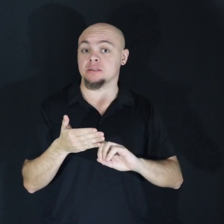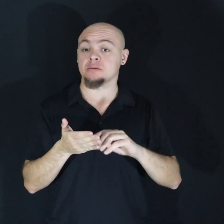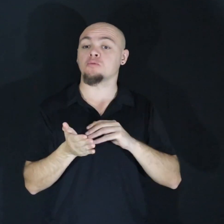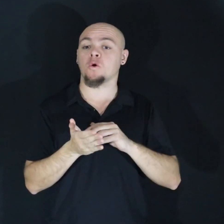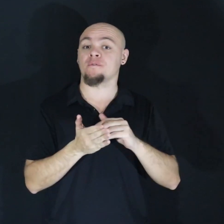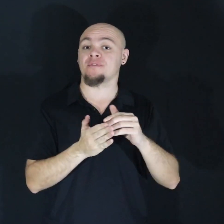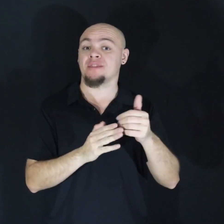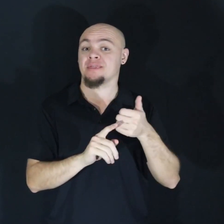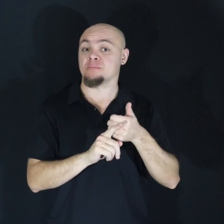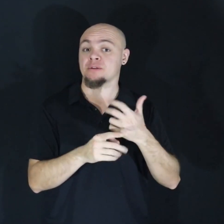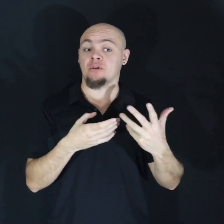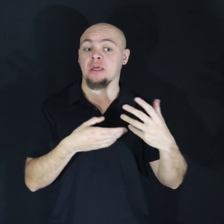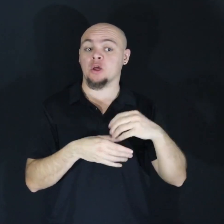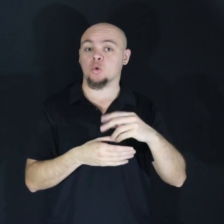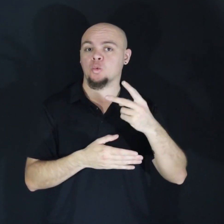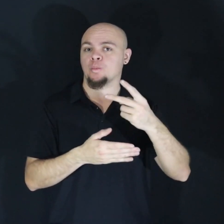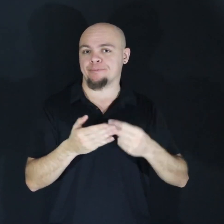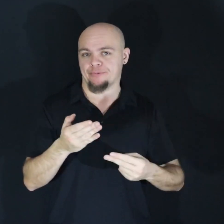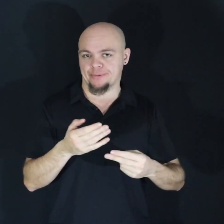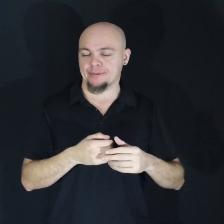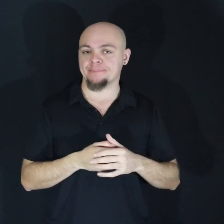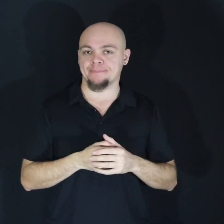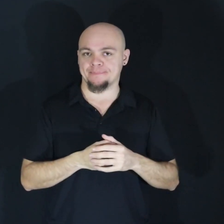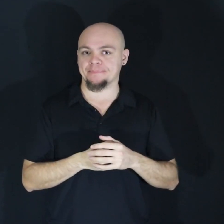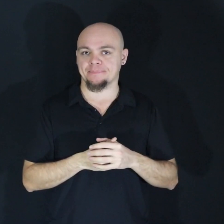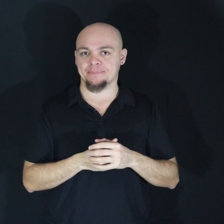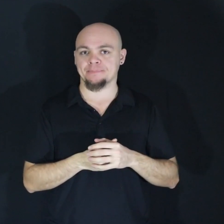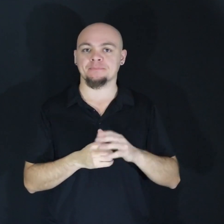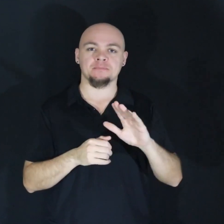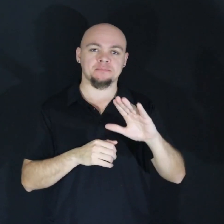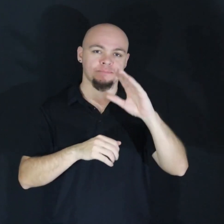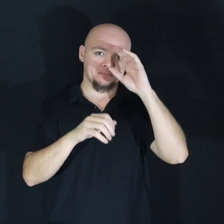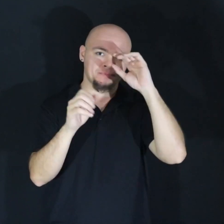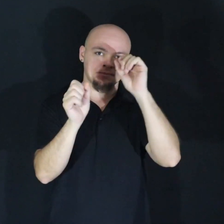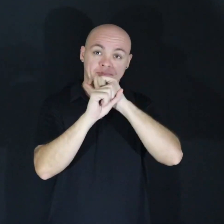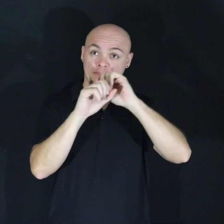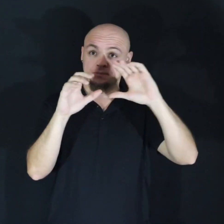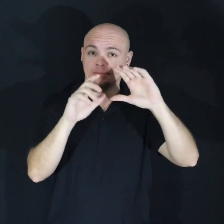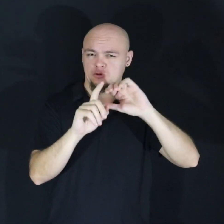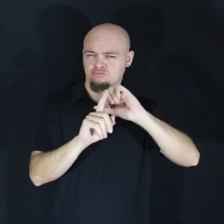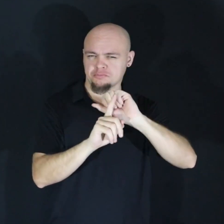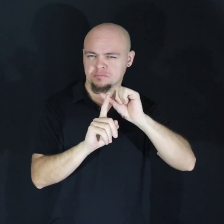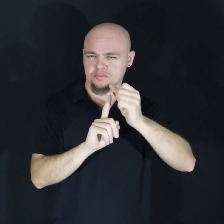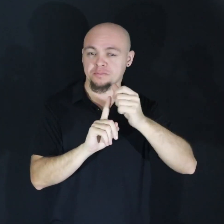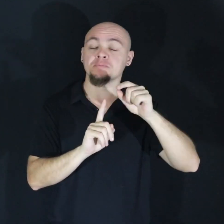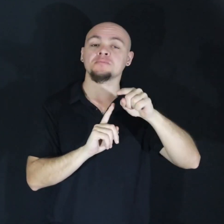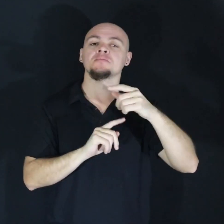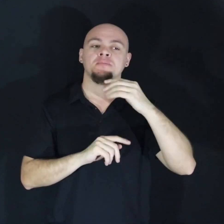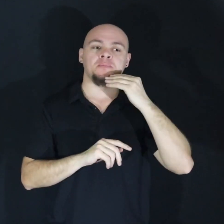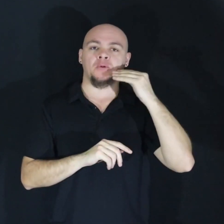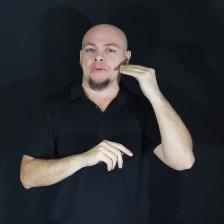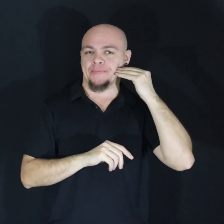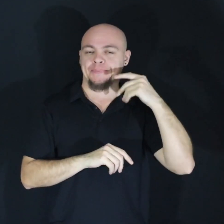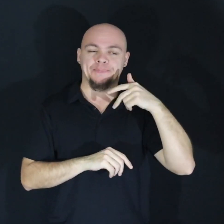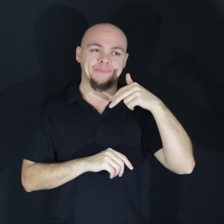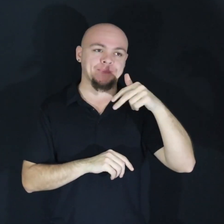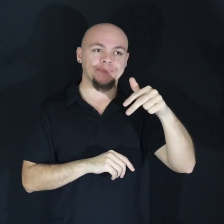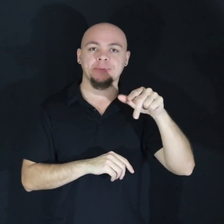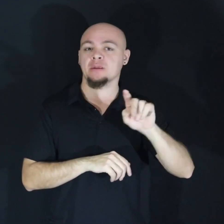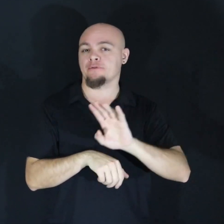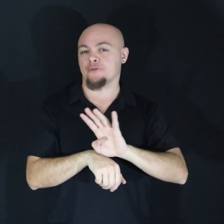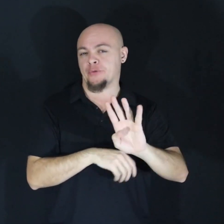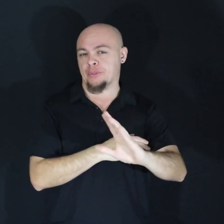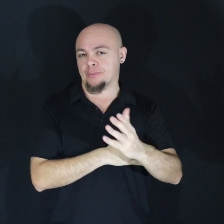often include both. Let's imagine a scenario where you're walking home, it's 4